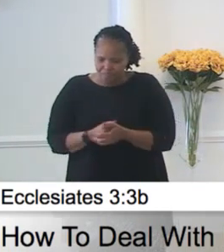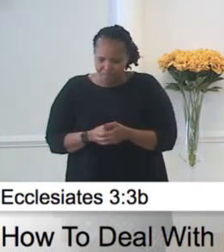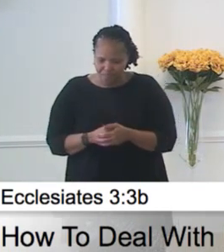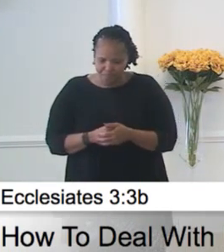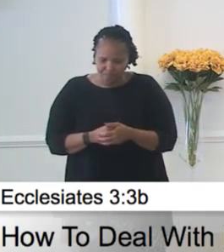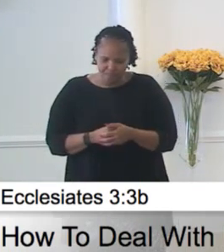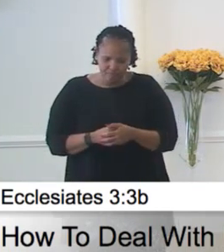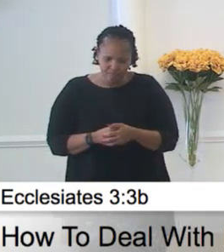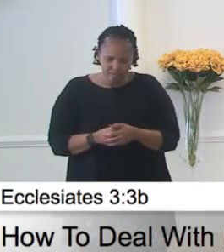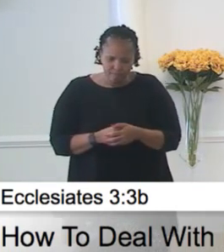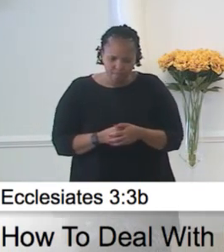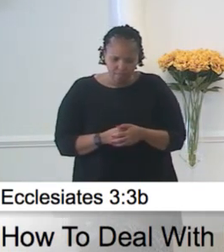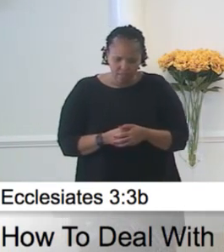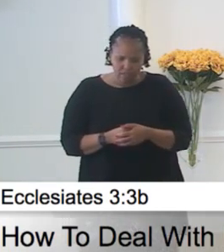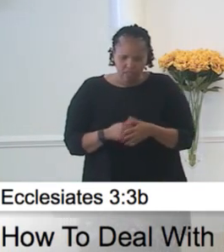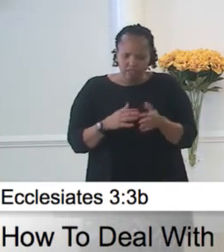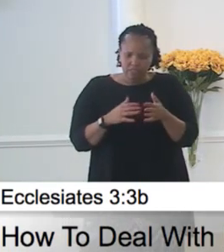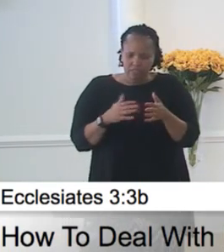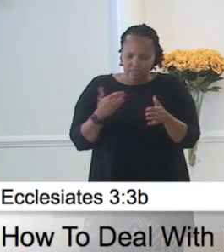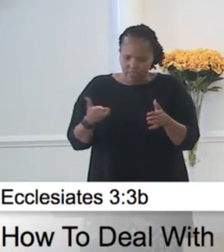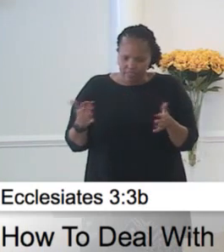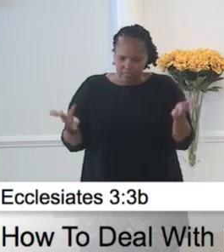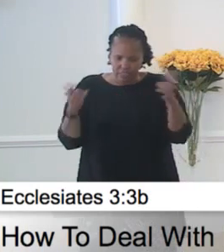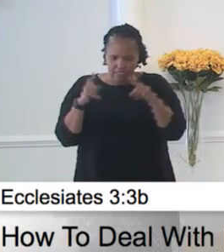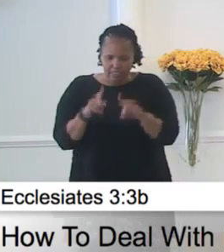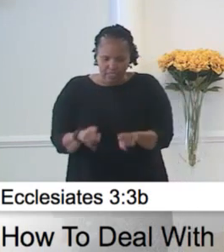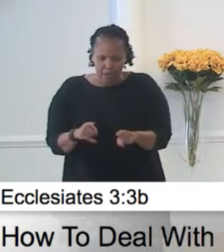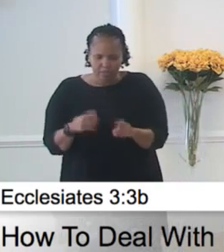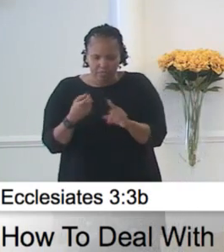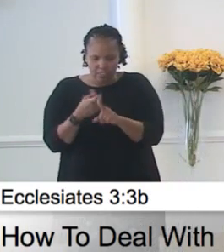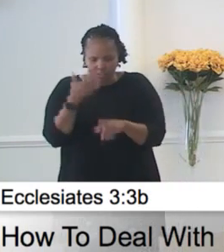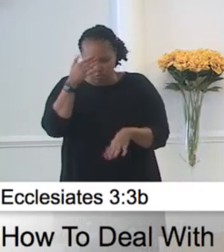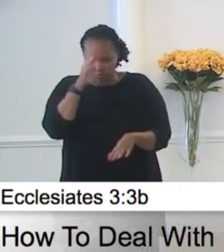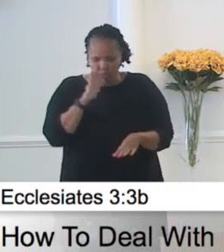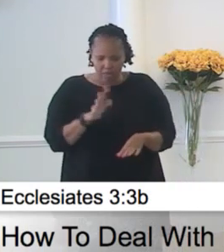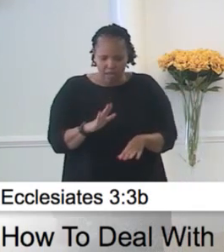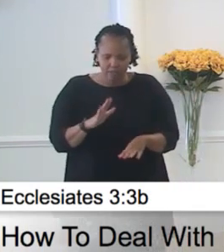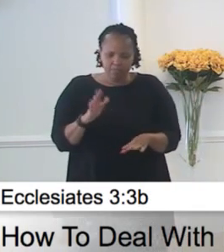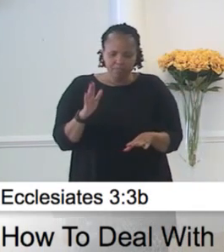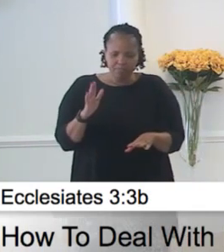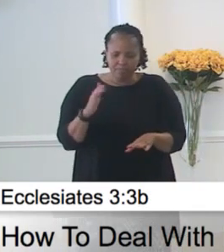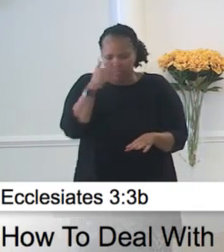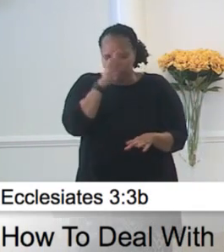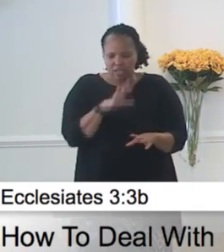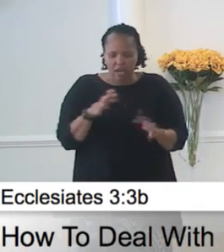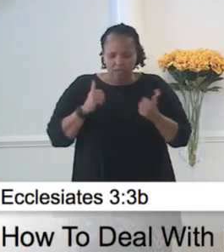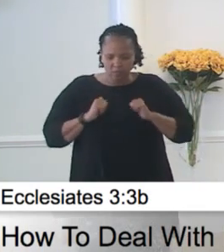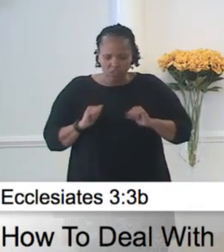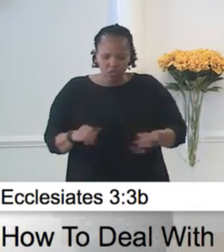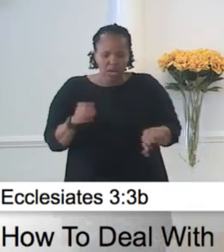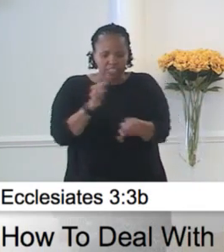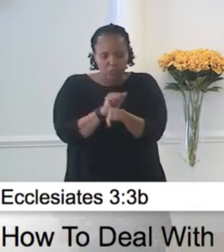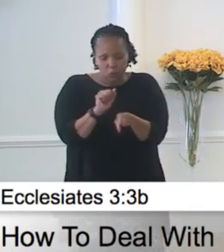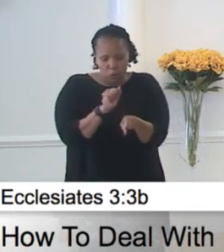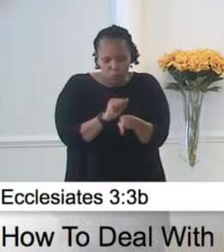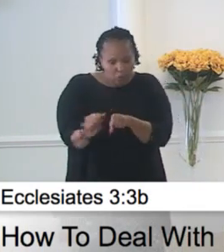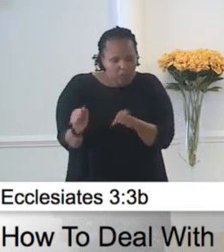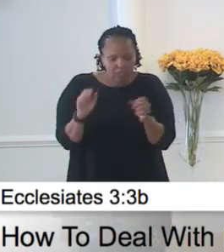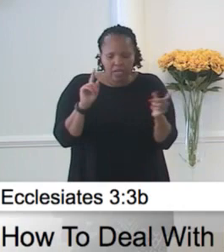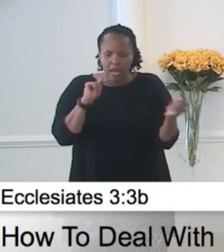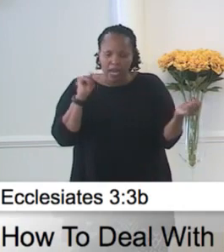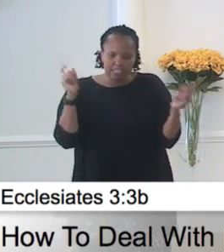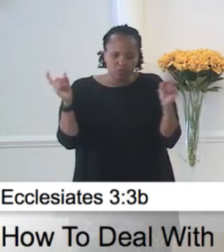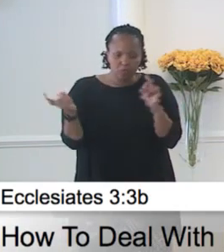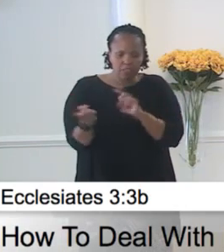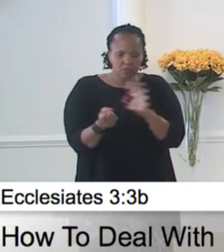characteristics and the inventions and the intentions of God, which was to work a radical newness, it was